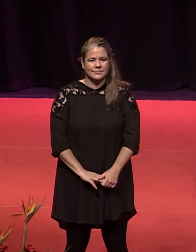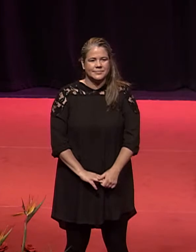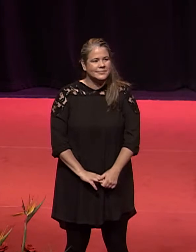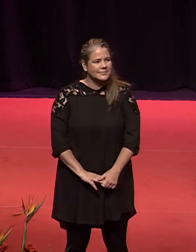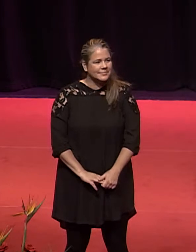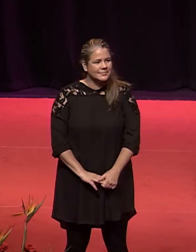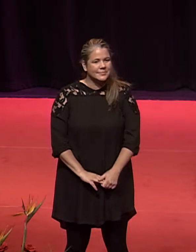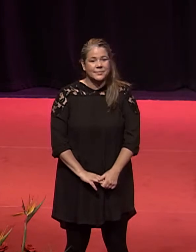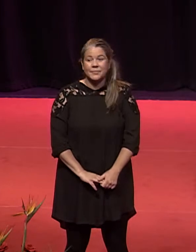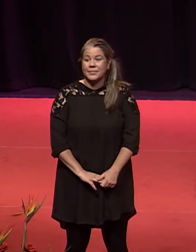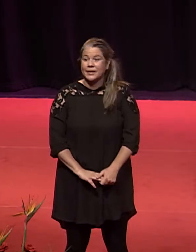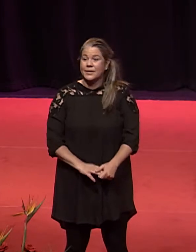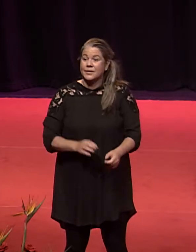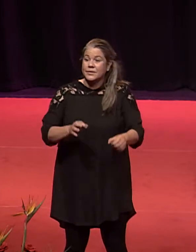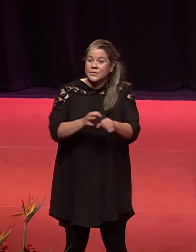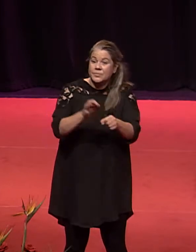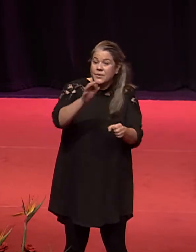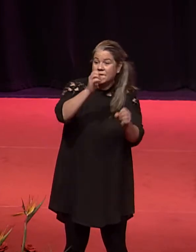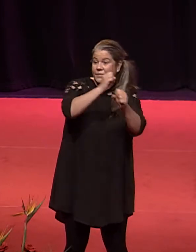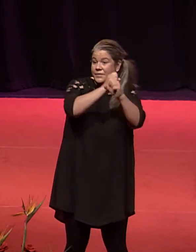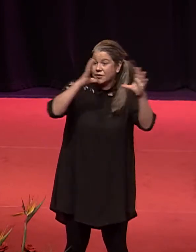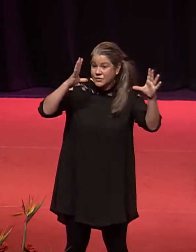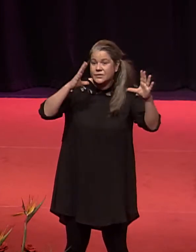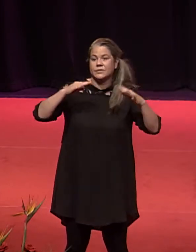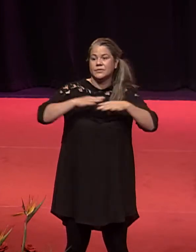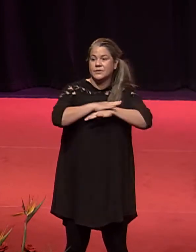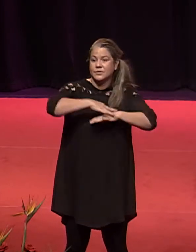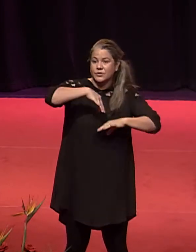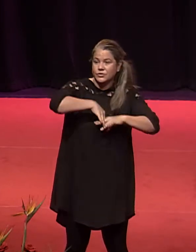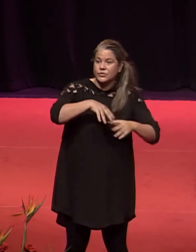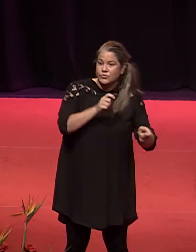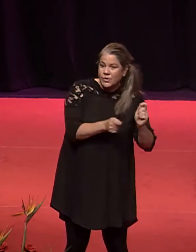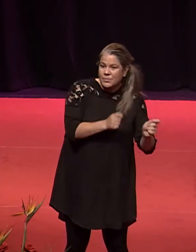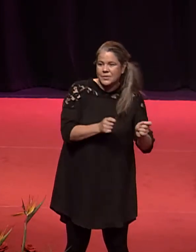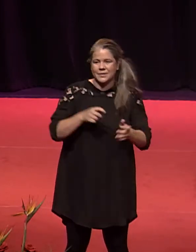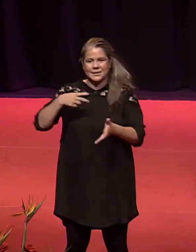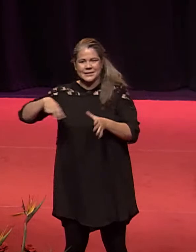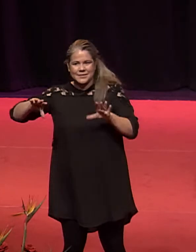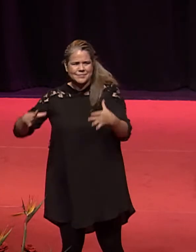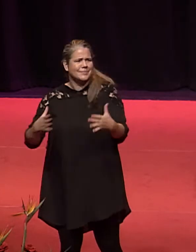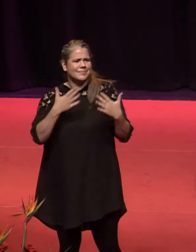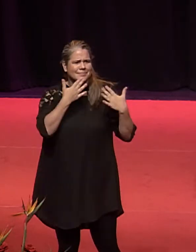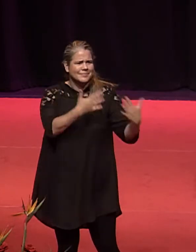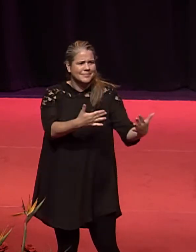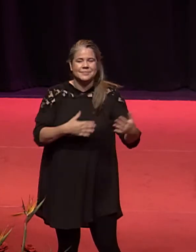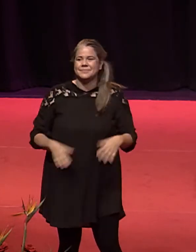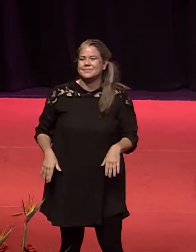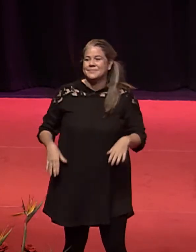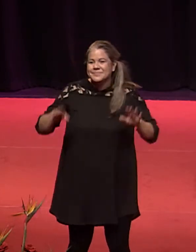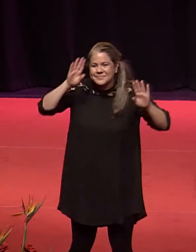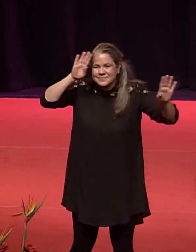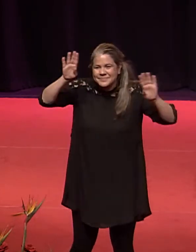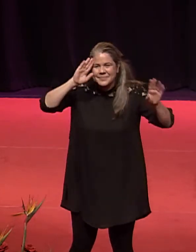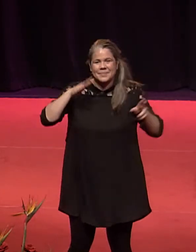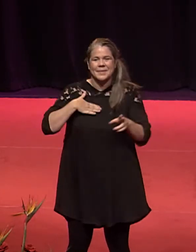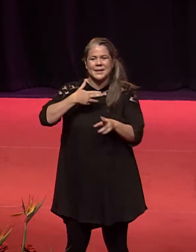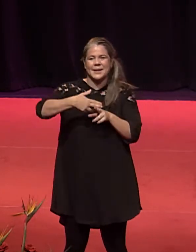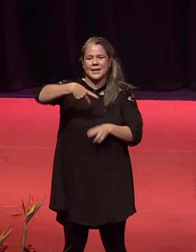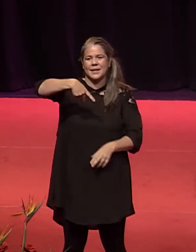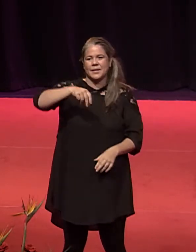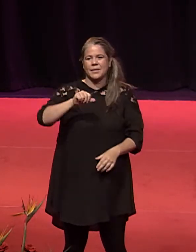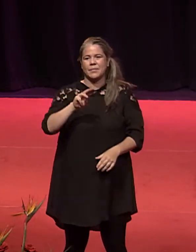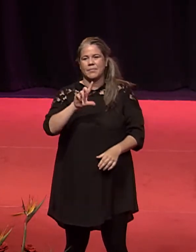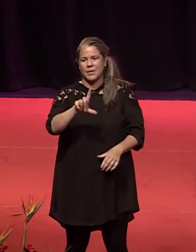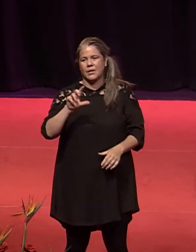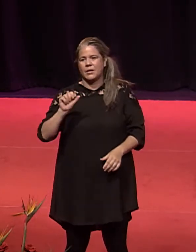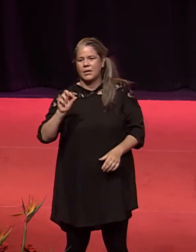Thank you to the Spirit Vision traditional Indigenous drummers and dancers. Greetings, everyone. My name is Paul